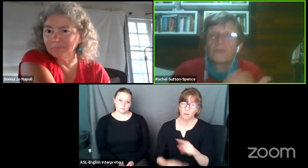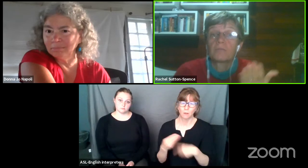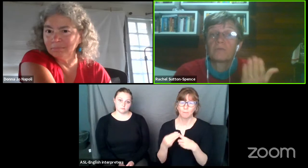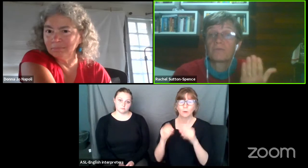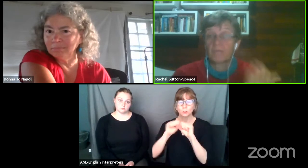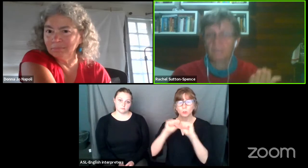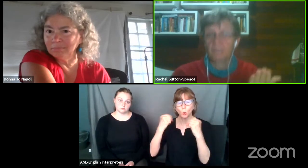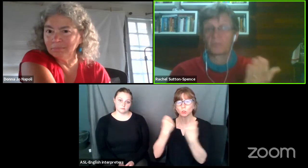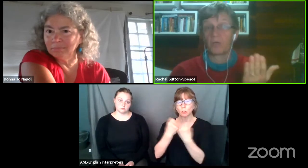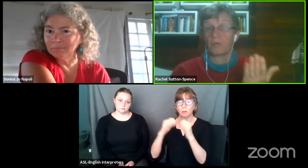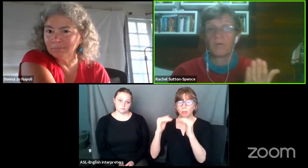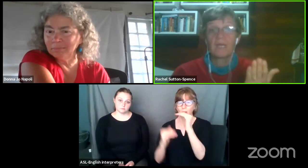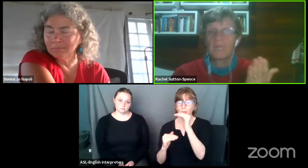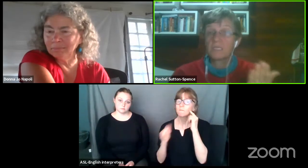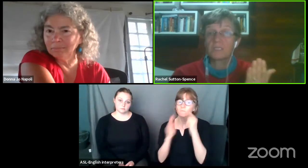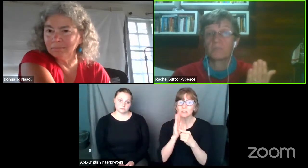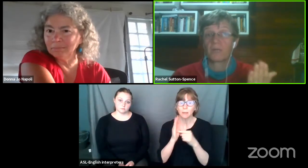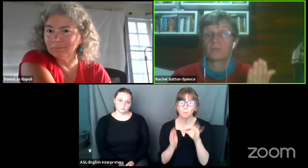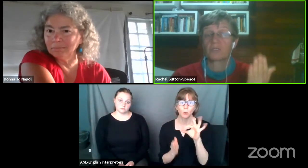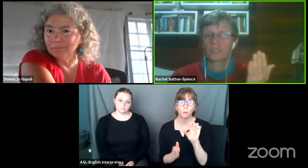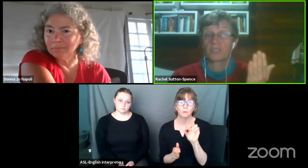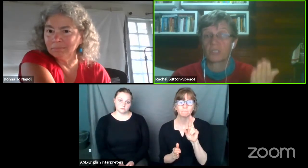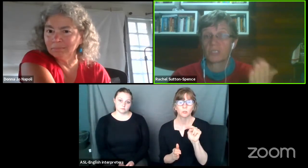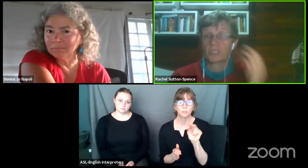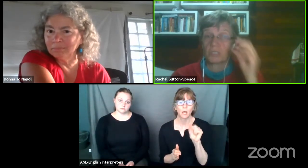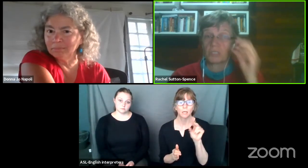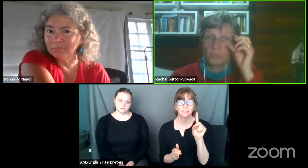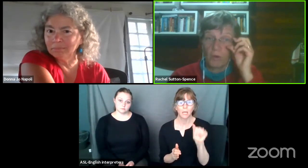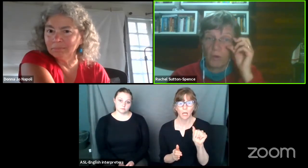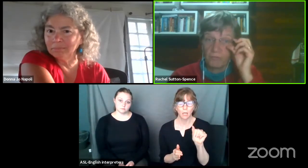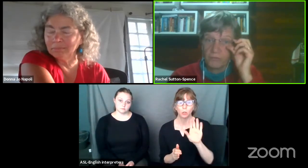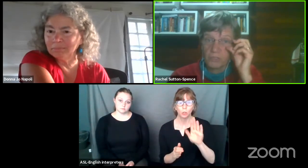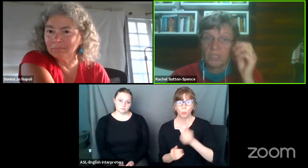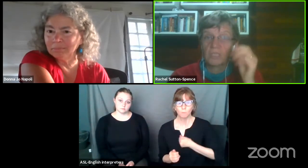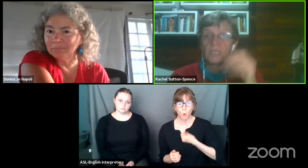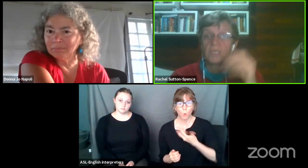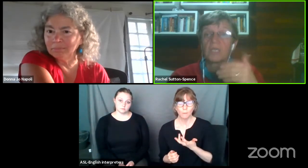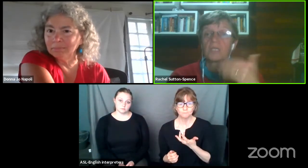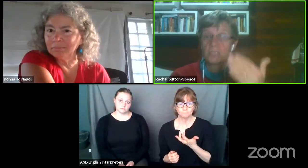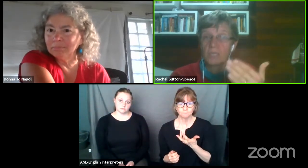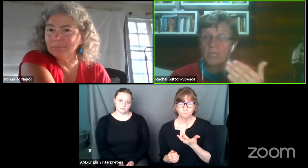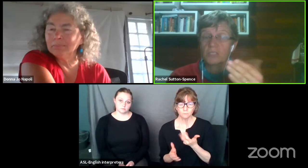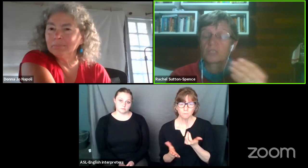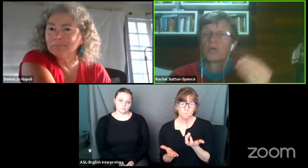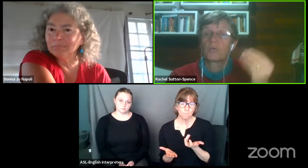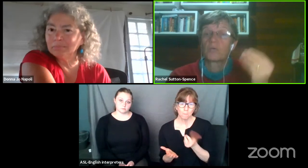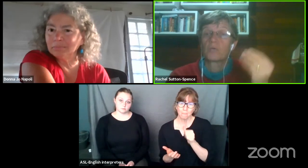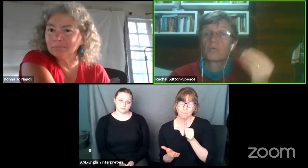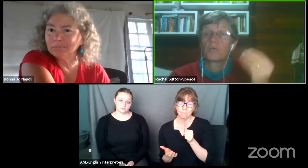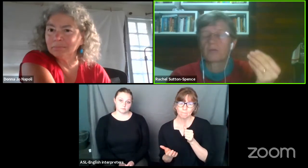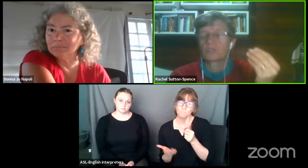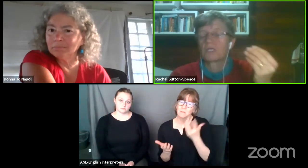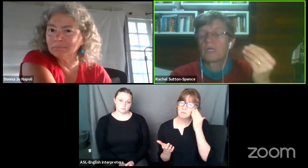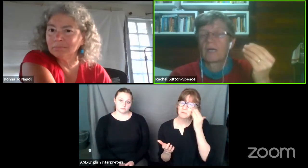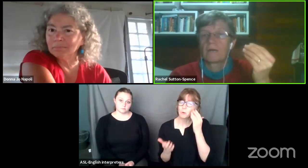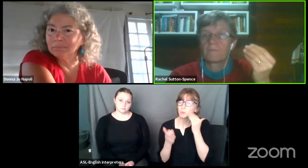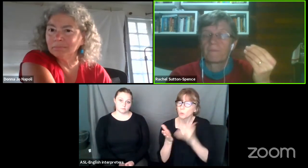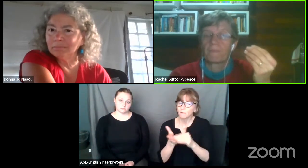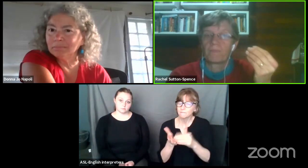for example, Fernanda's poem isn't about the social injustice that you often see discussed, which is